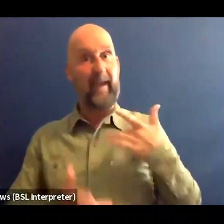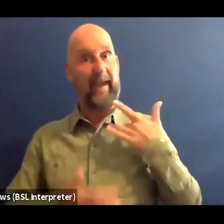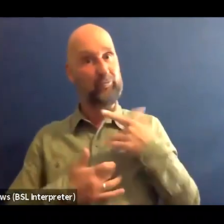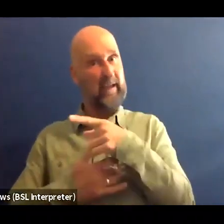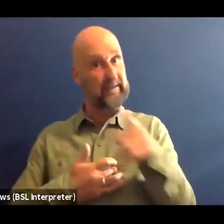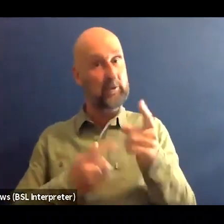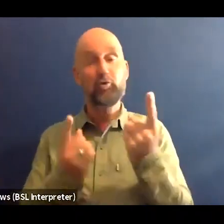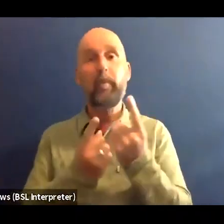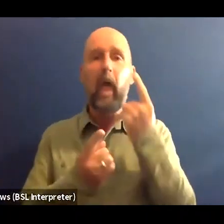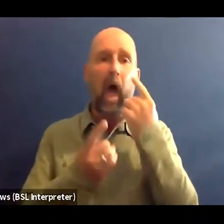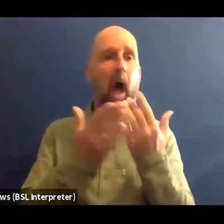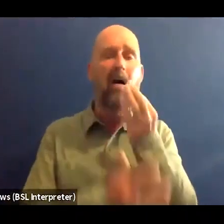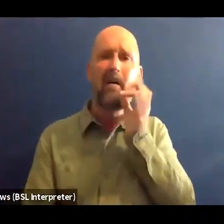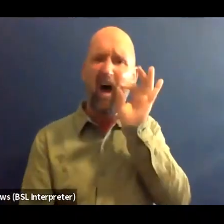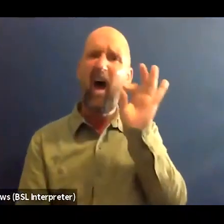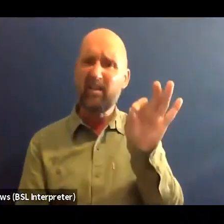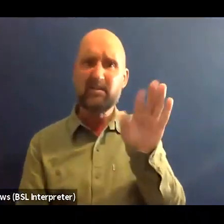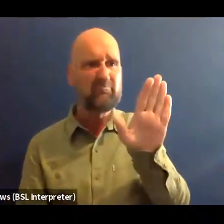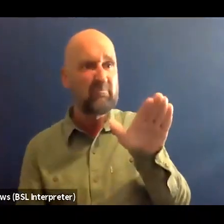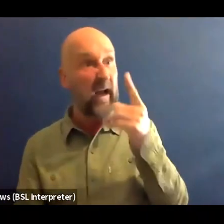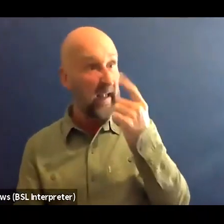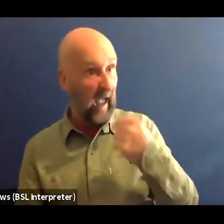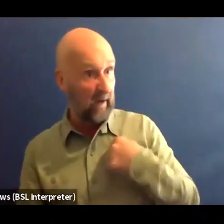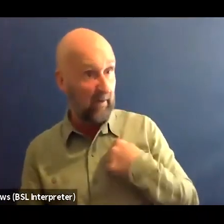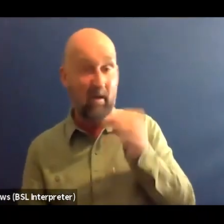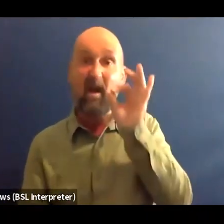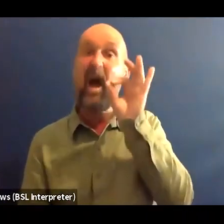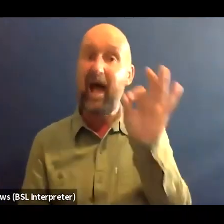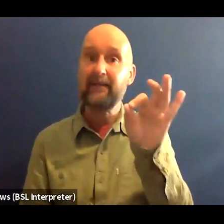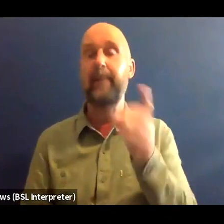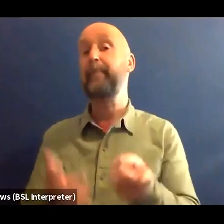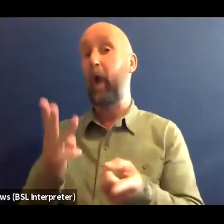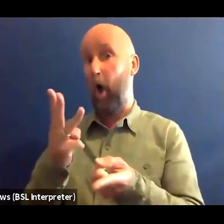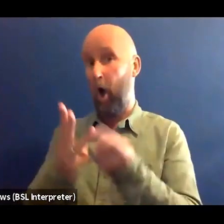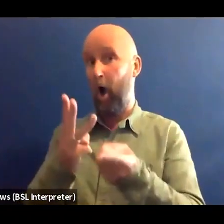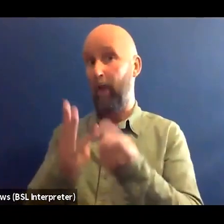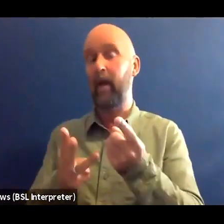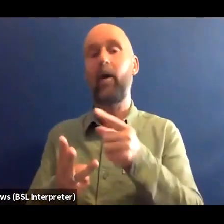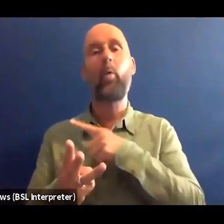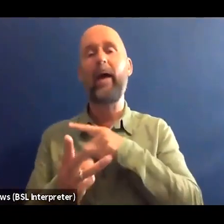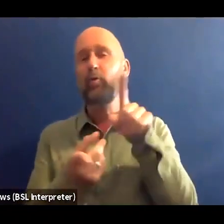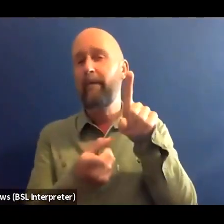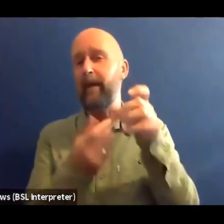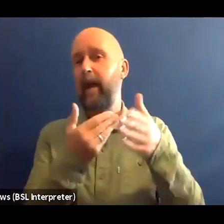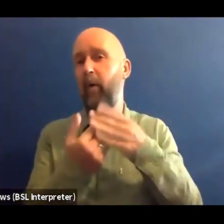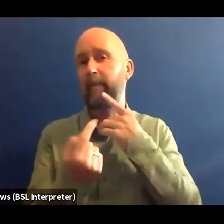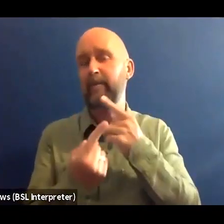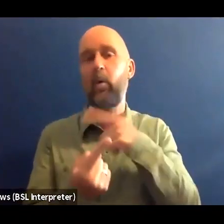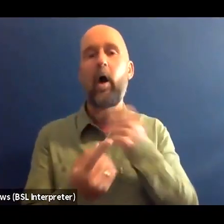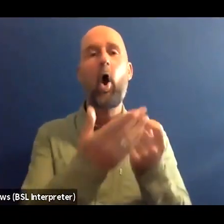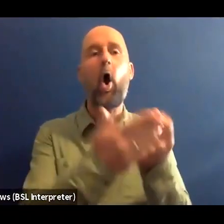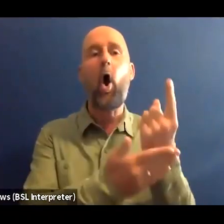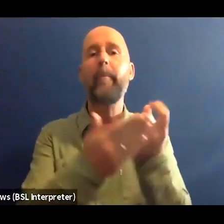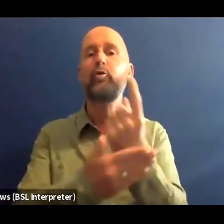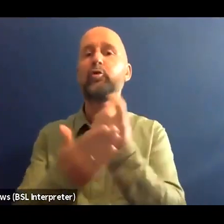just kind of ask and see if you can do it. Another thing that I did to find out more about what opportunities there were